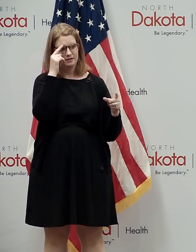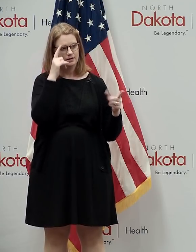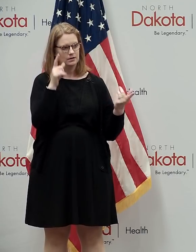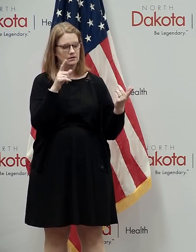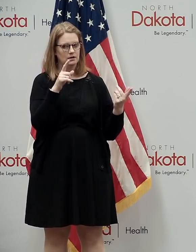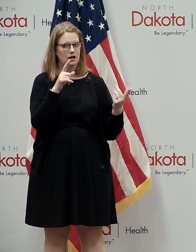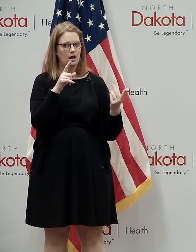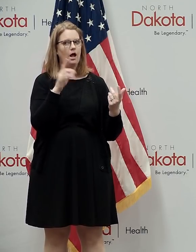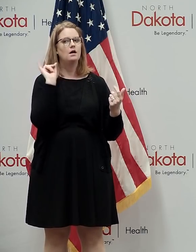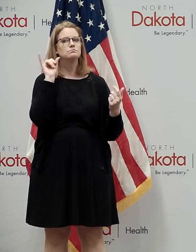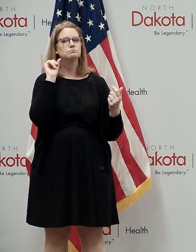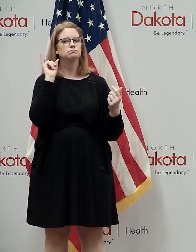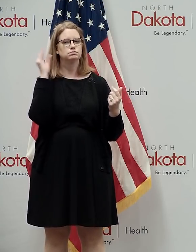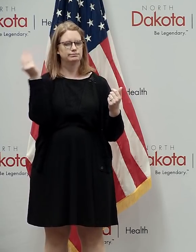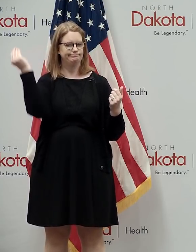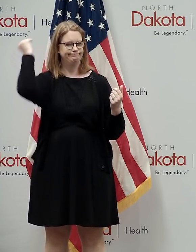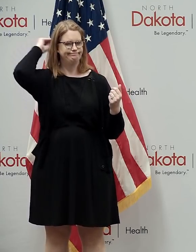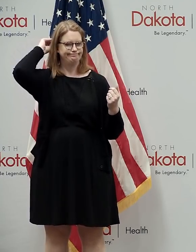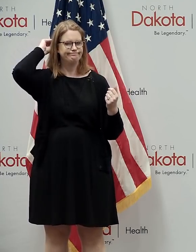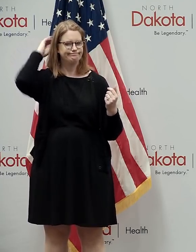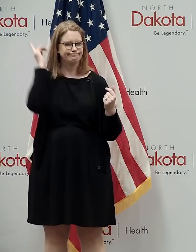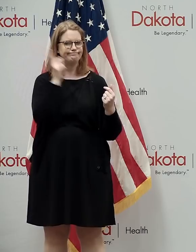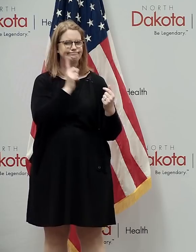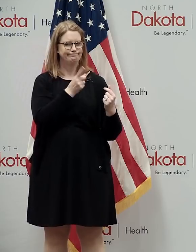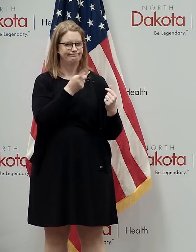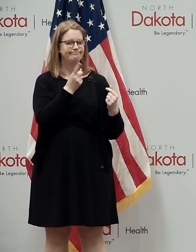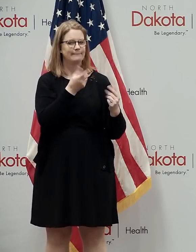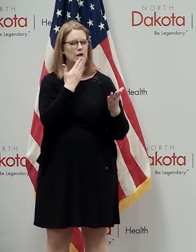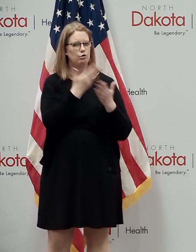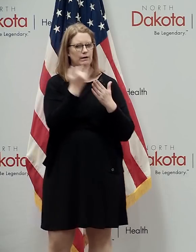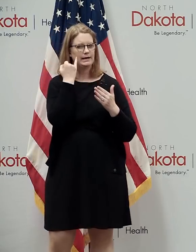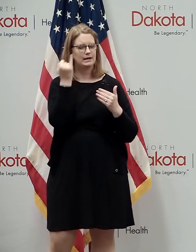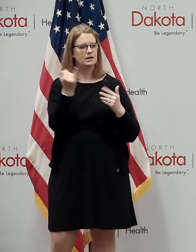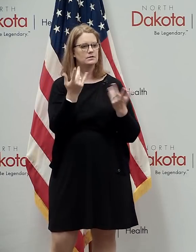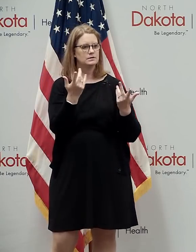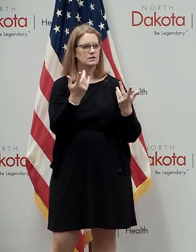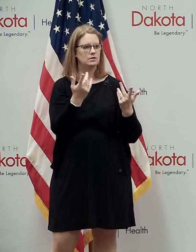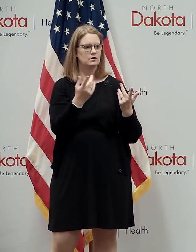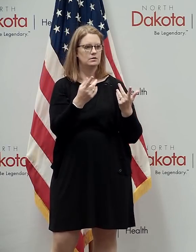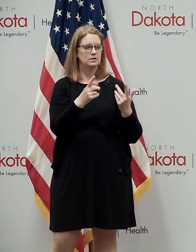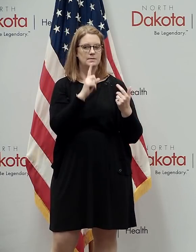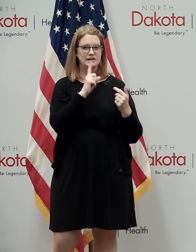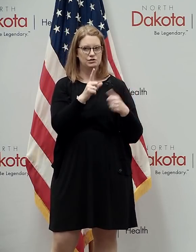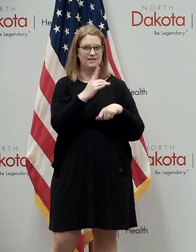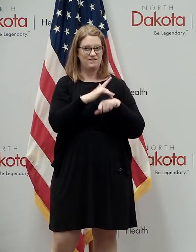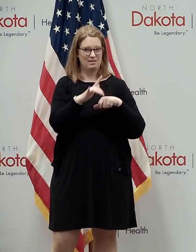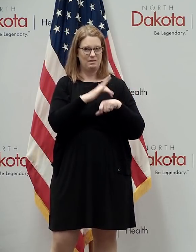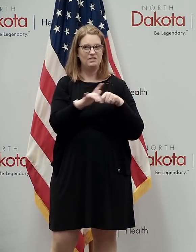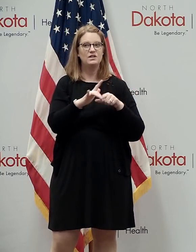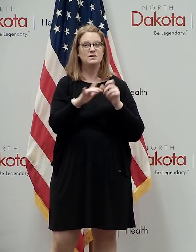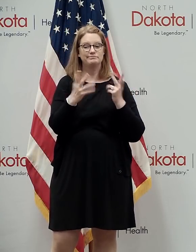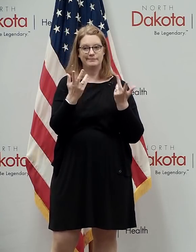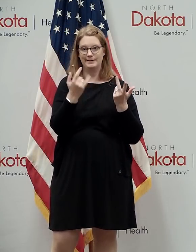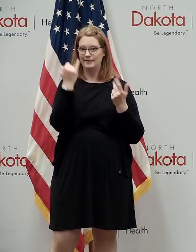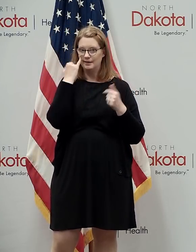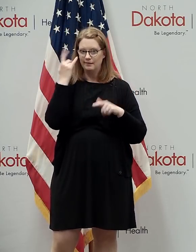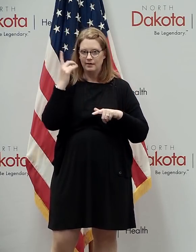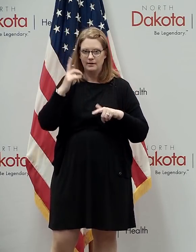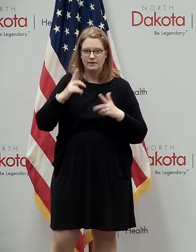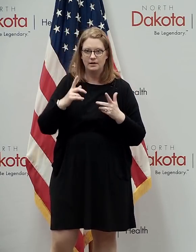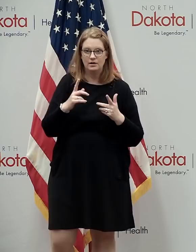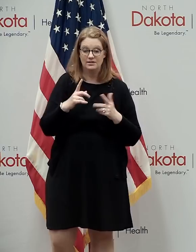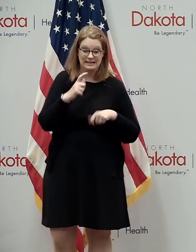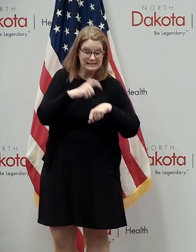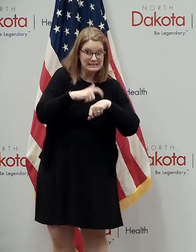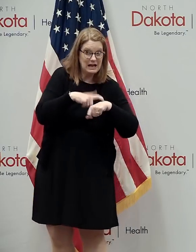I mean, because again, part of what we have to do and so the testing team that's listing, we got to make sure that we've got availability to reach people where they are, both in